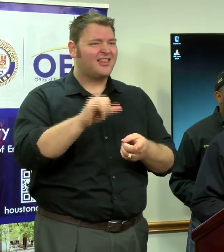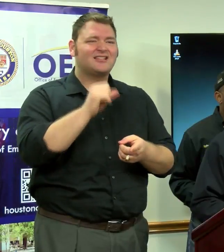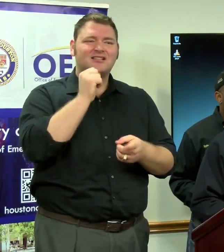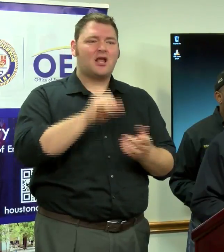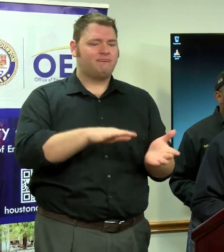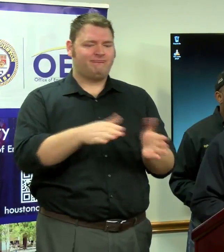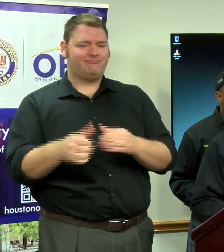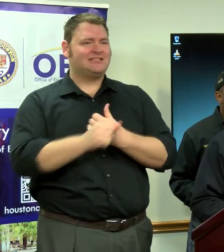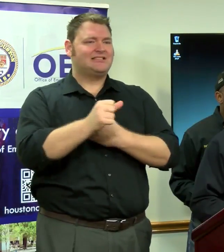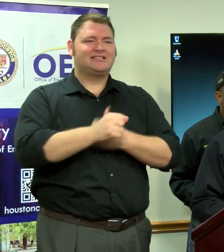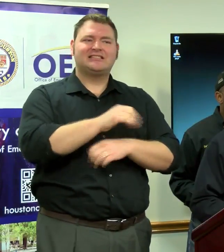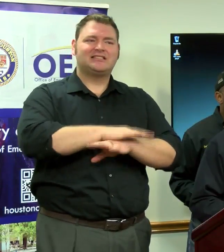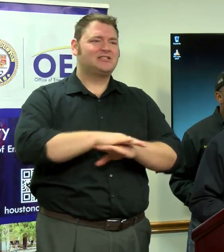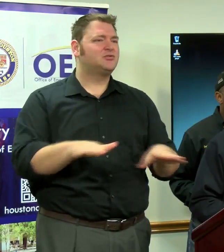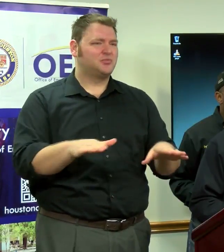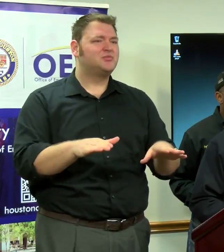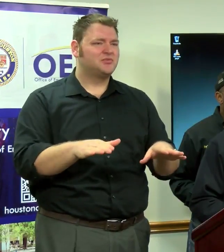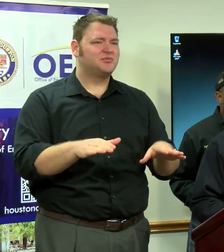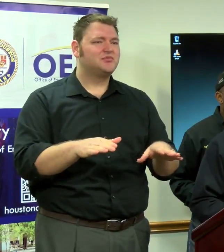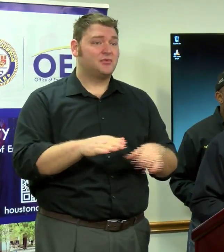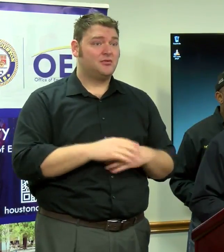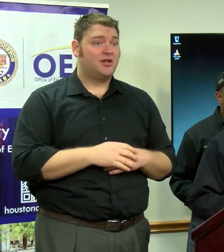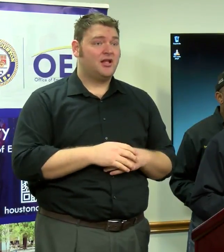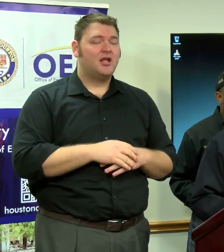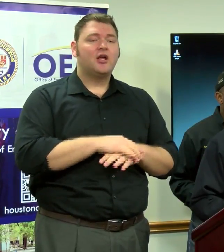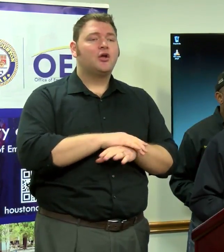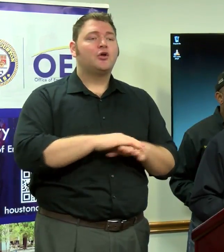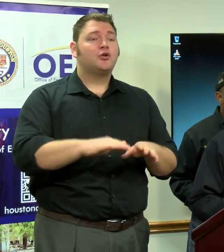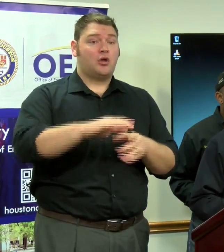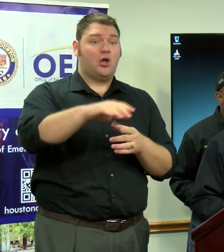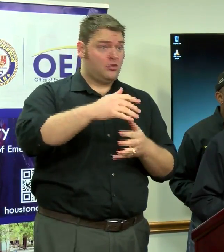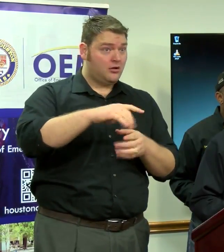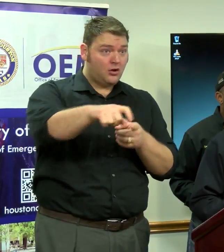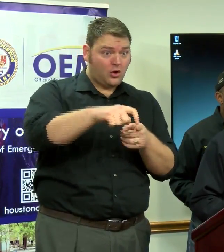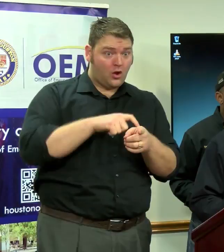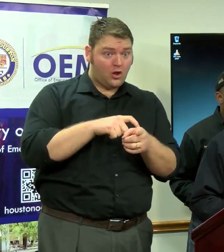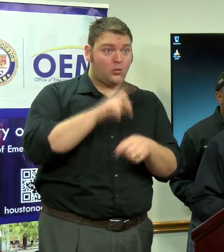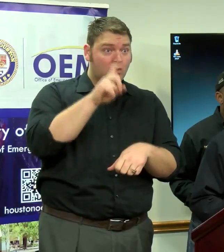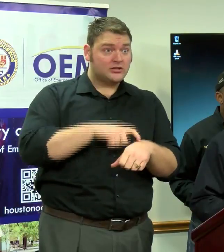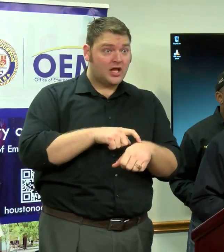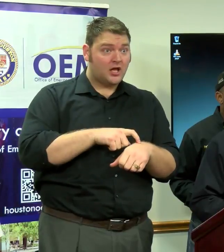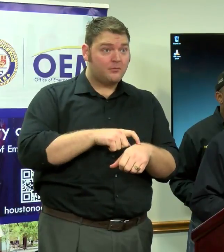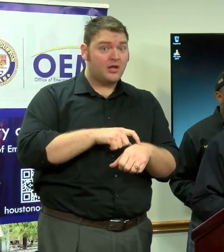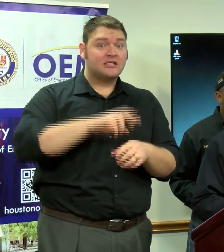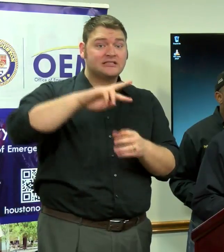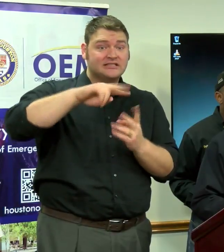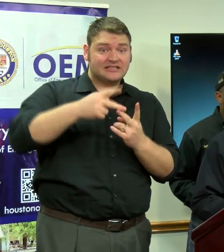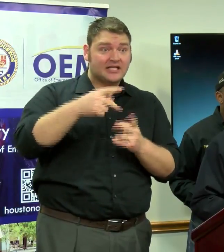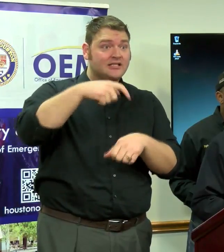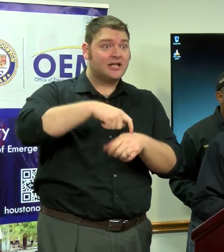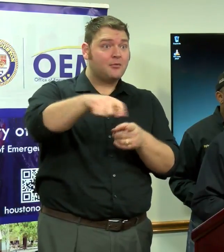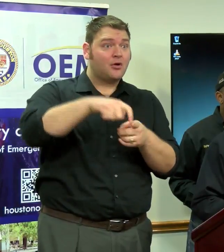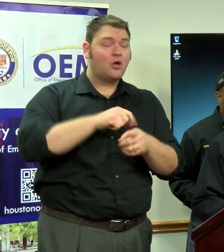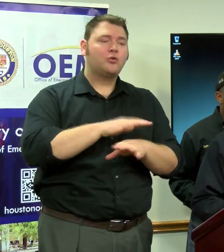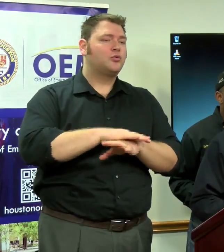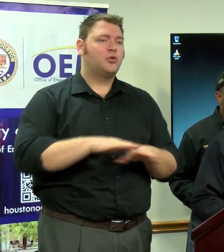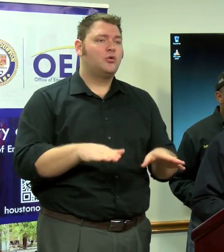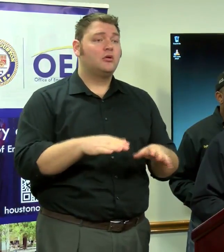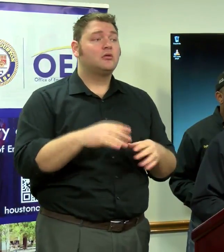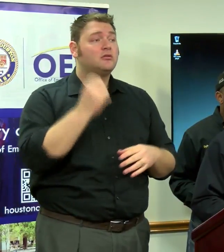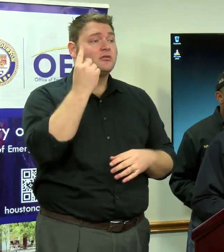life-threatening situations. Okay, do not follow up with it. But we are receiving all types of messages from all around the